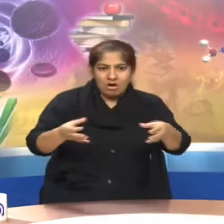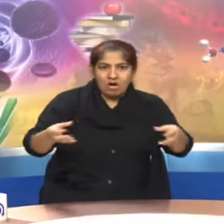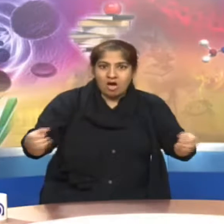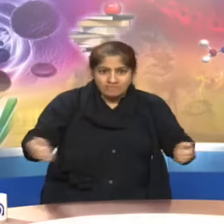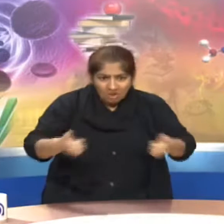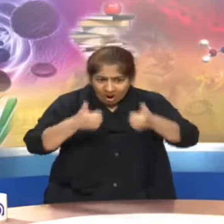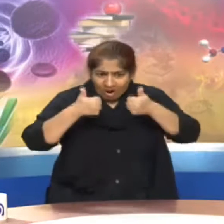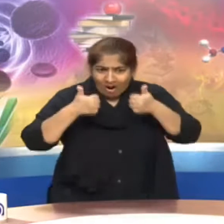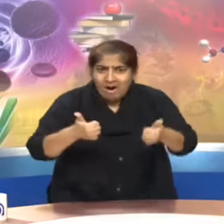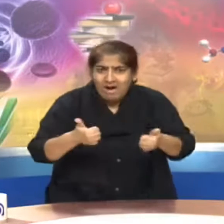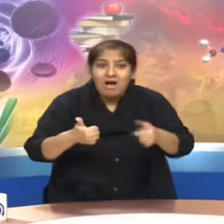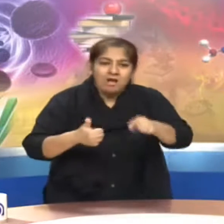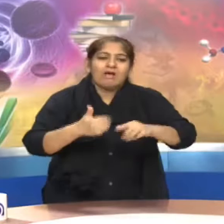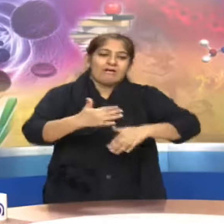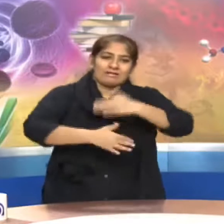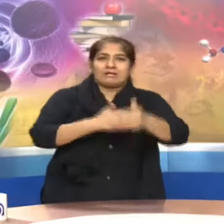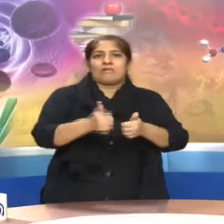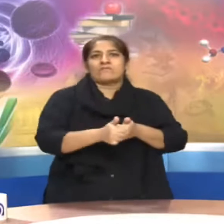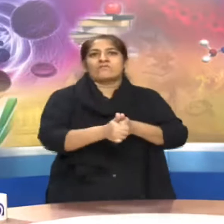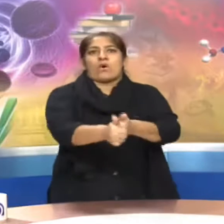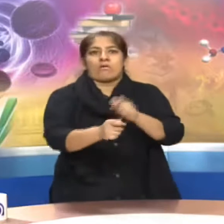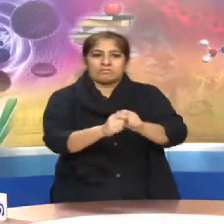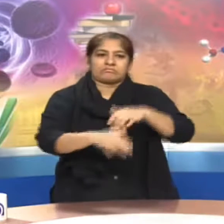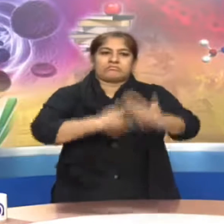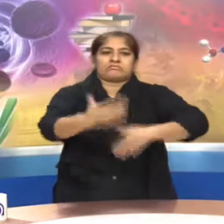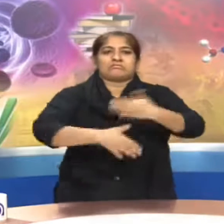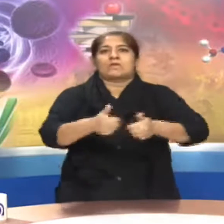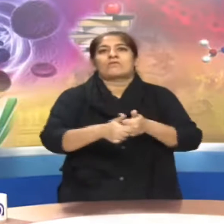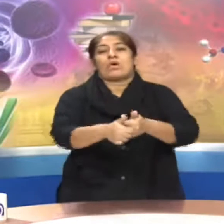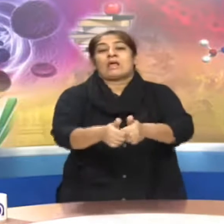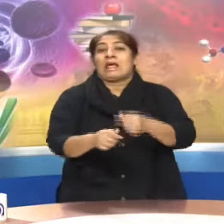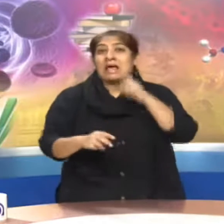open communication, and it should be like a follow-up.